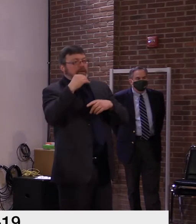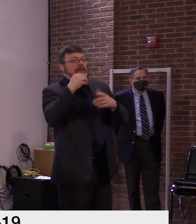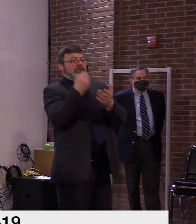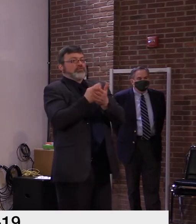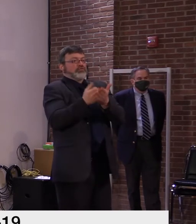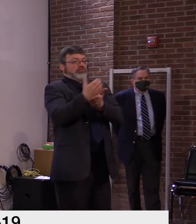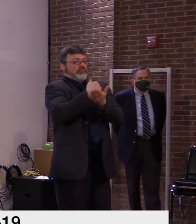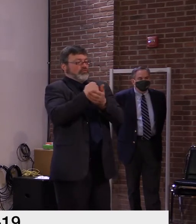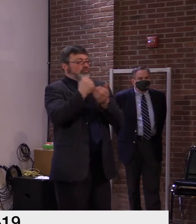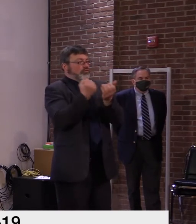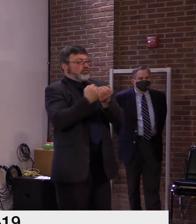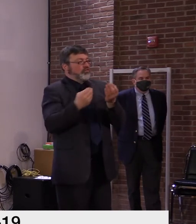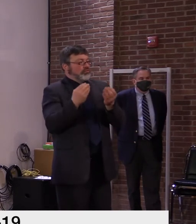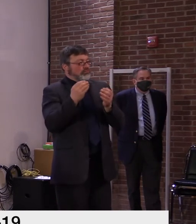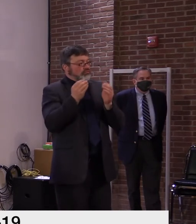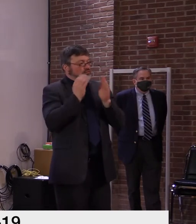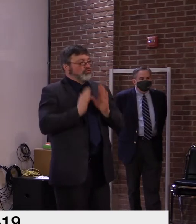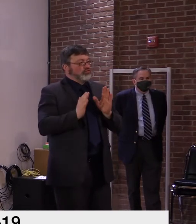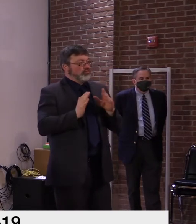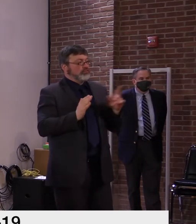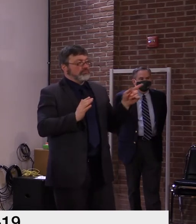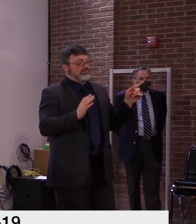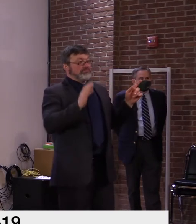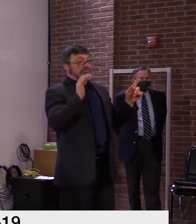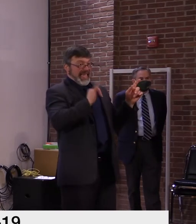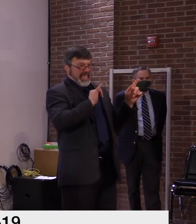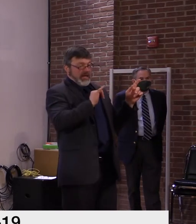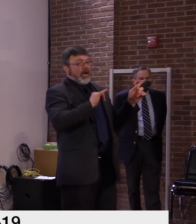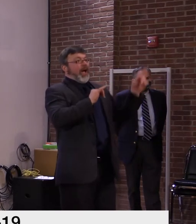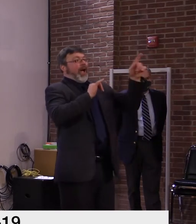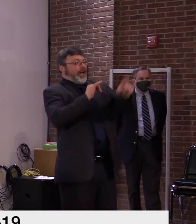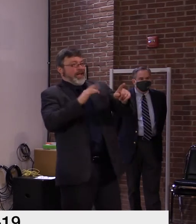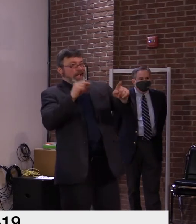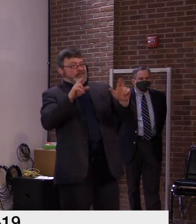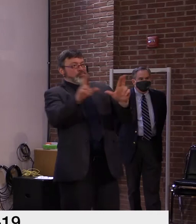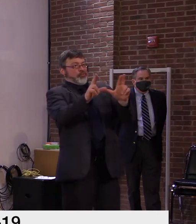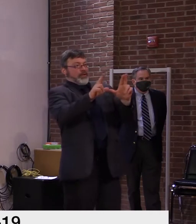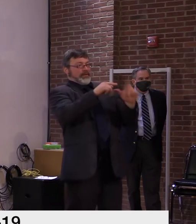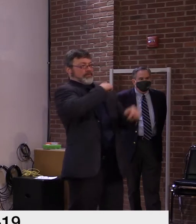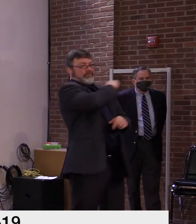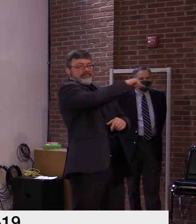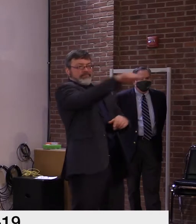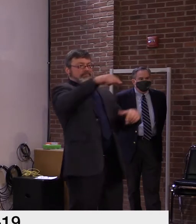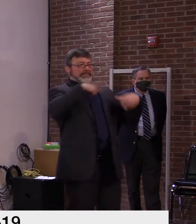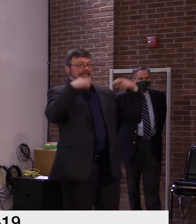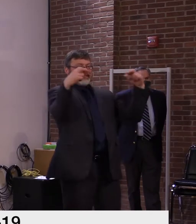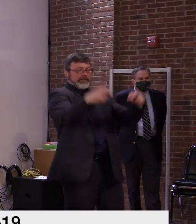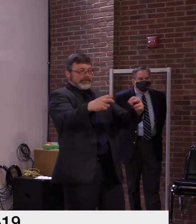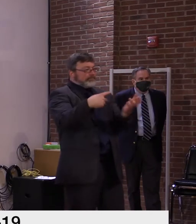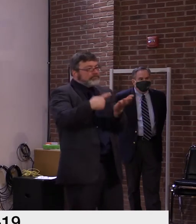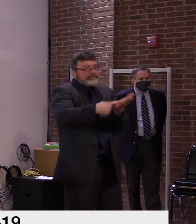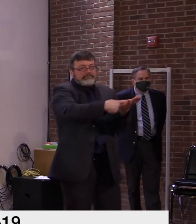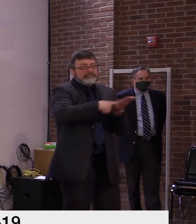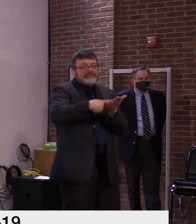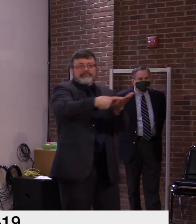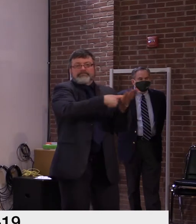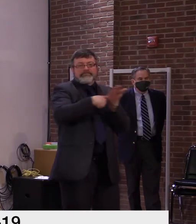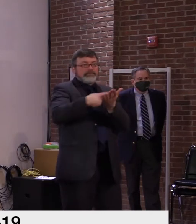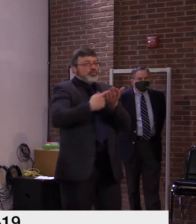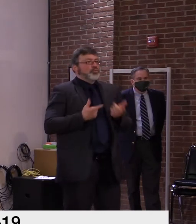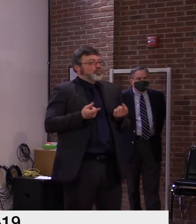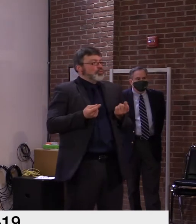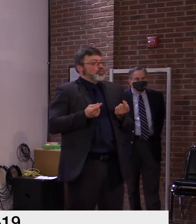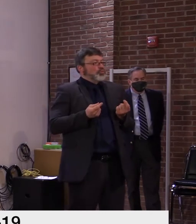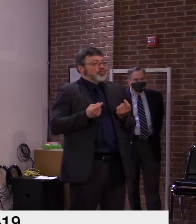union. They have to be at the table too, because again, we can't force this. We're just going to have to work together and be